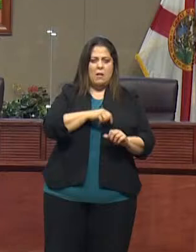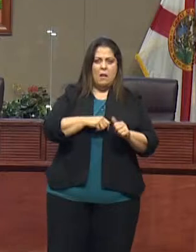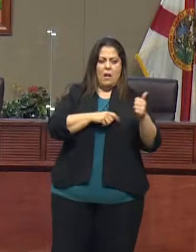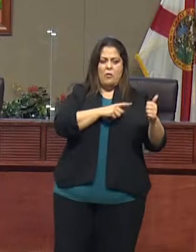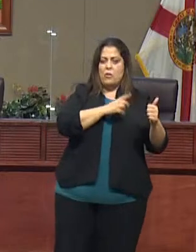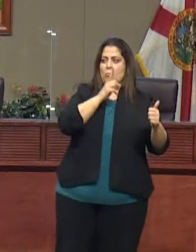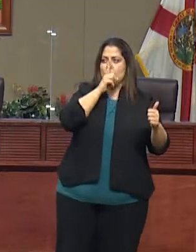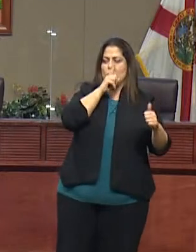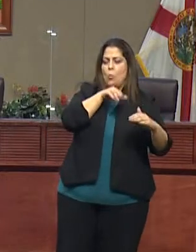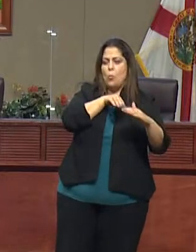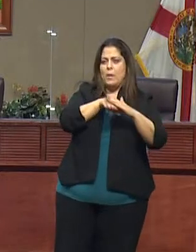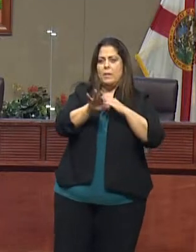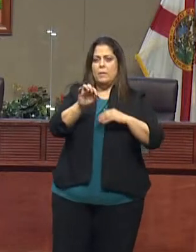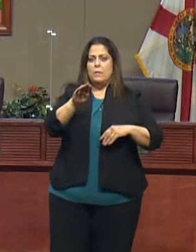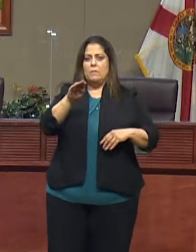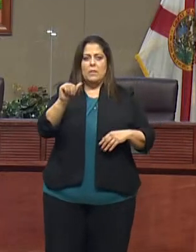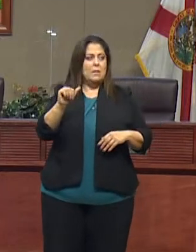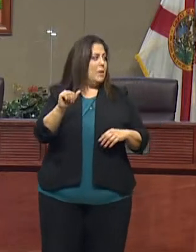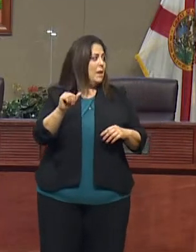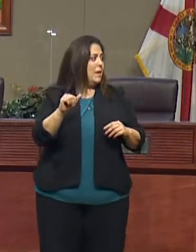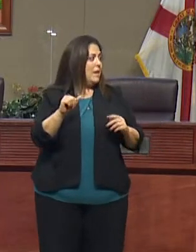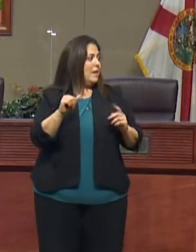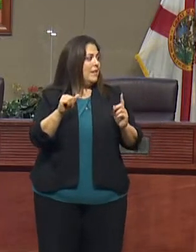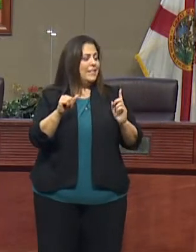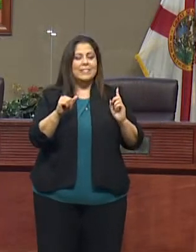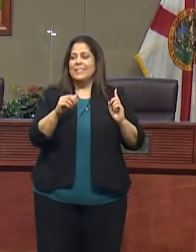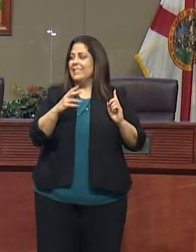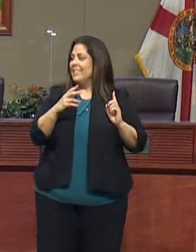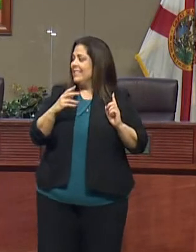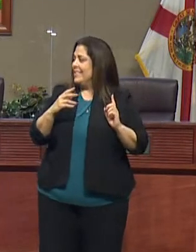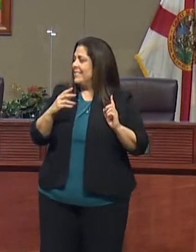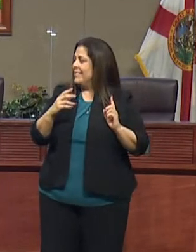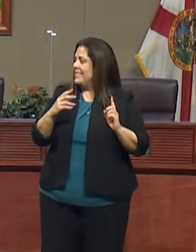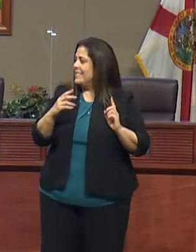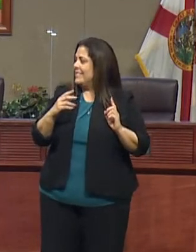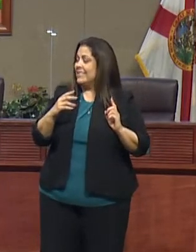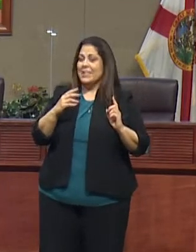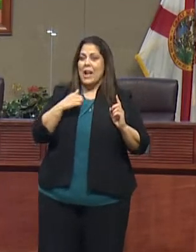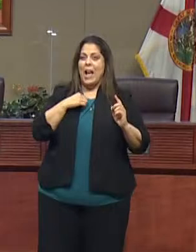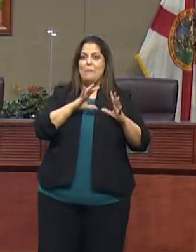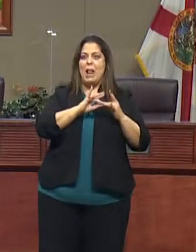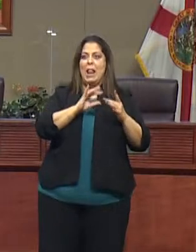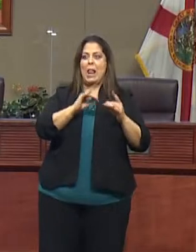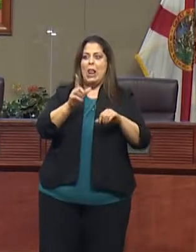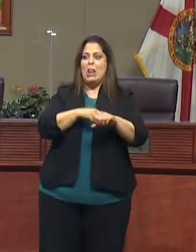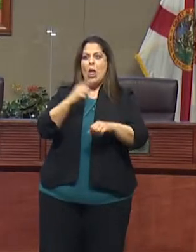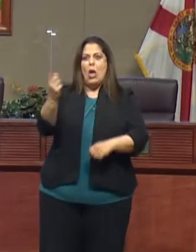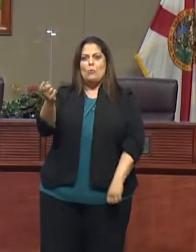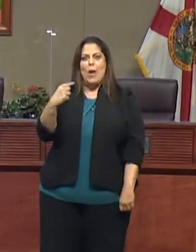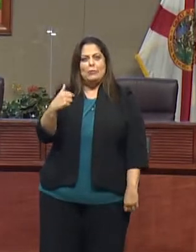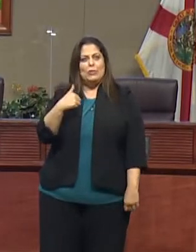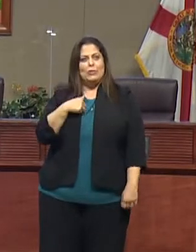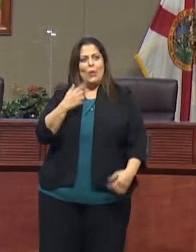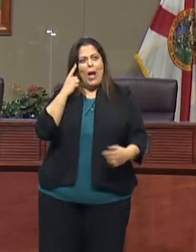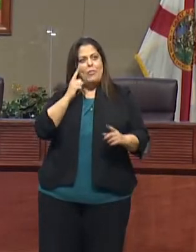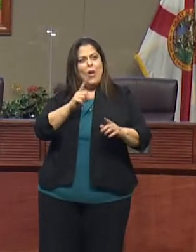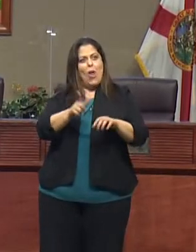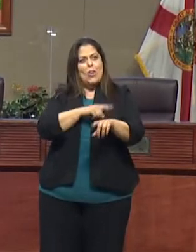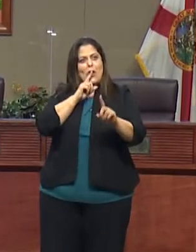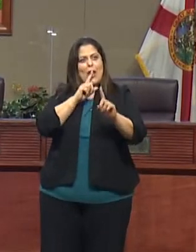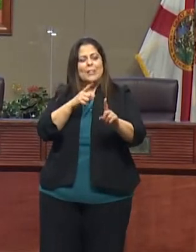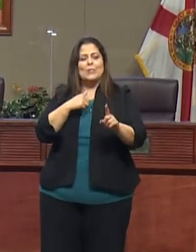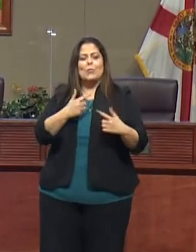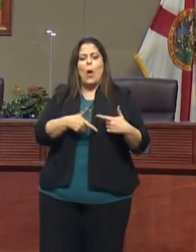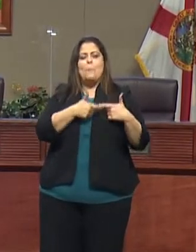FEMA sites. And, well, it was a long question. I might as well give a long answer,